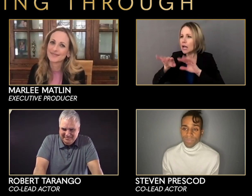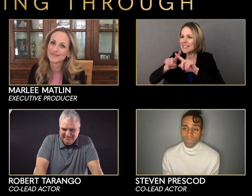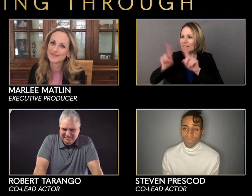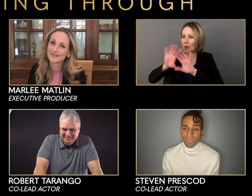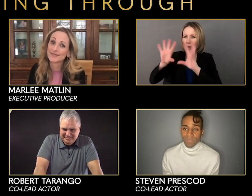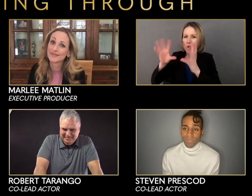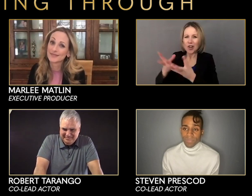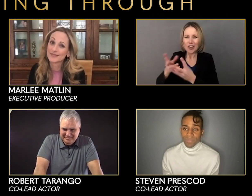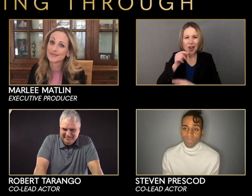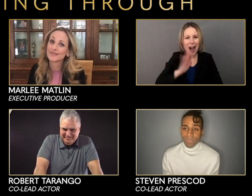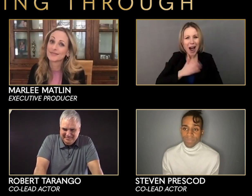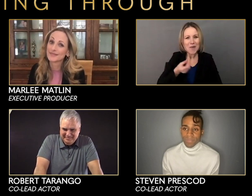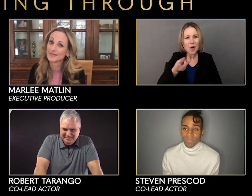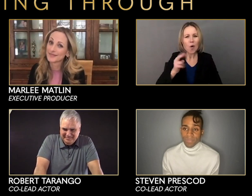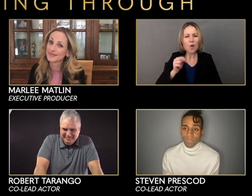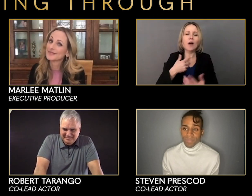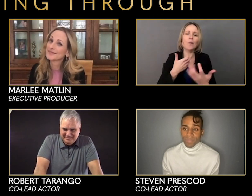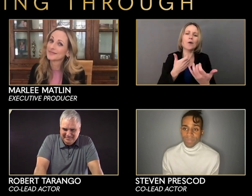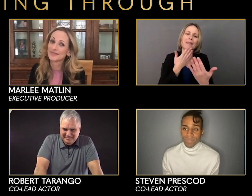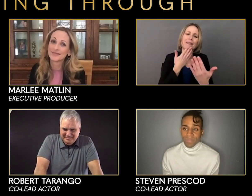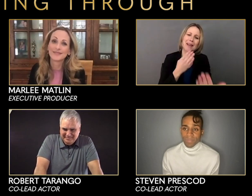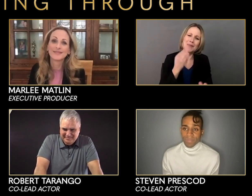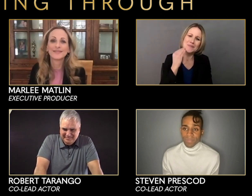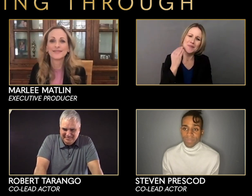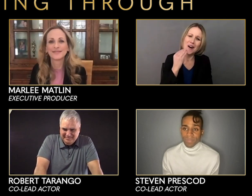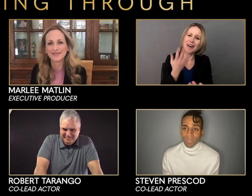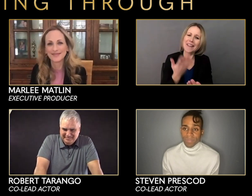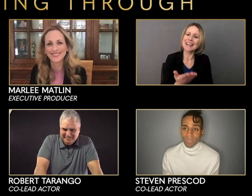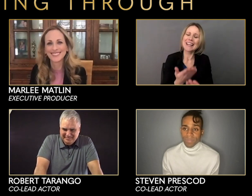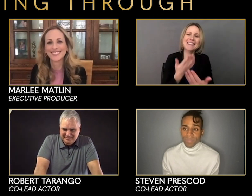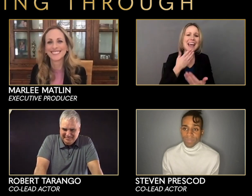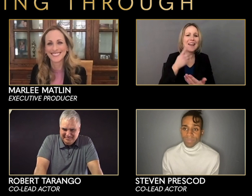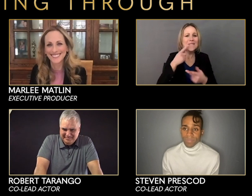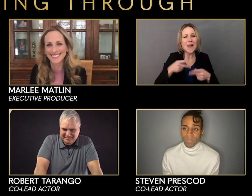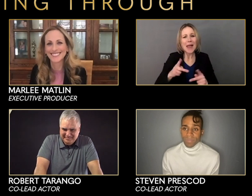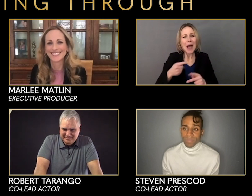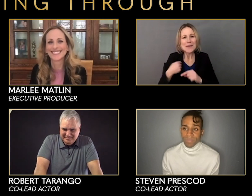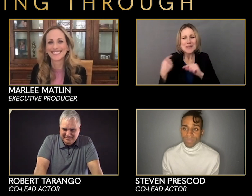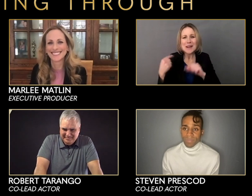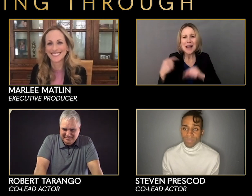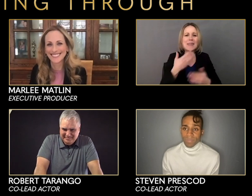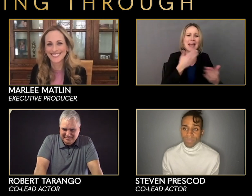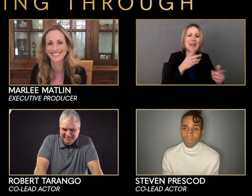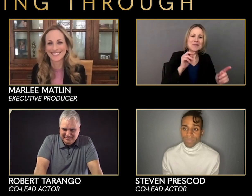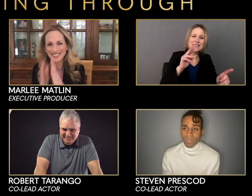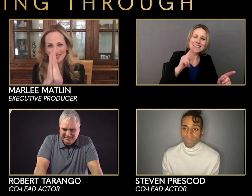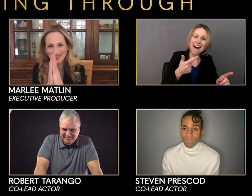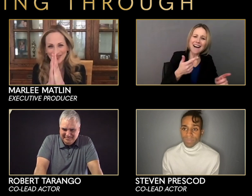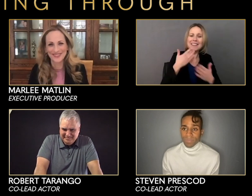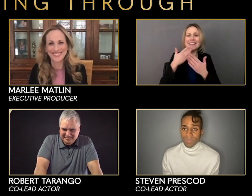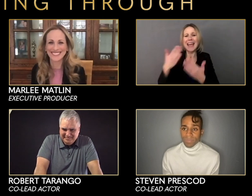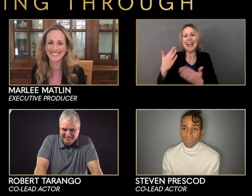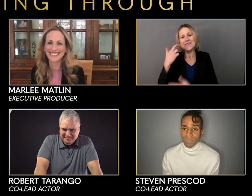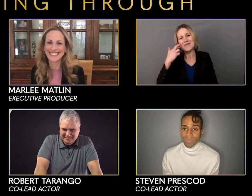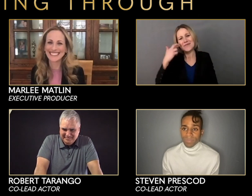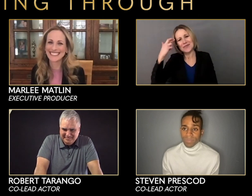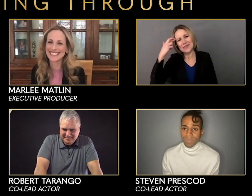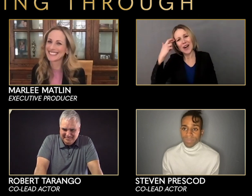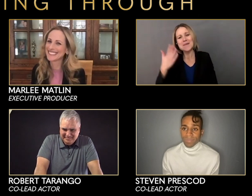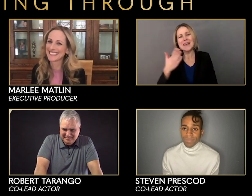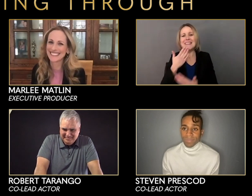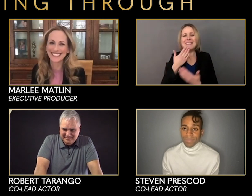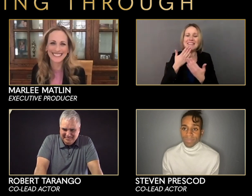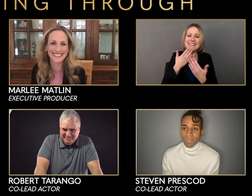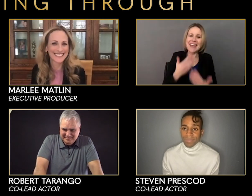you, Marlee. Thanks for allowing me to come and do this. Thank you, Doug. Thank you, Robert. Thank you,